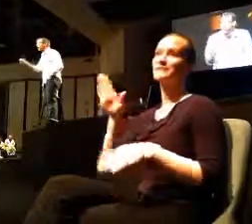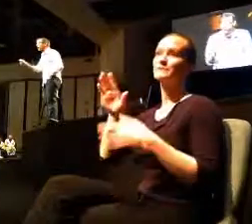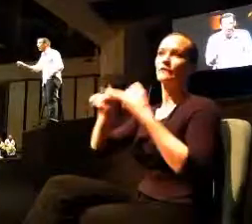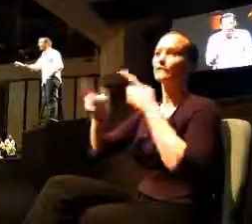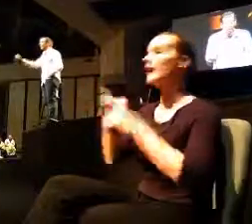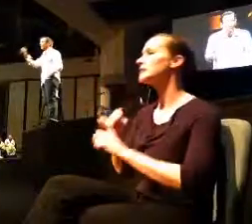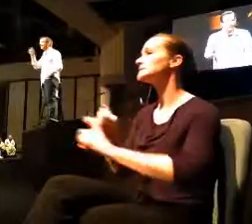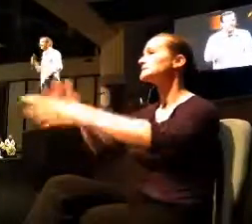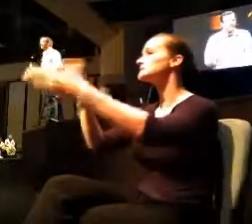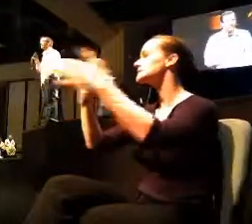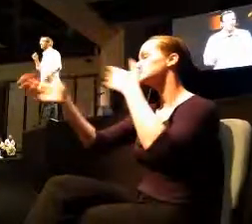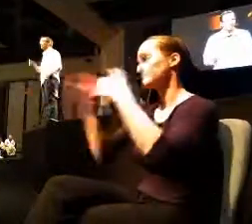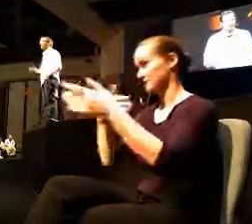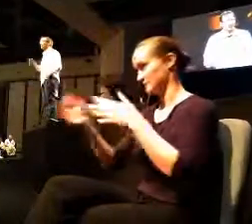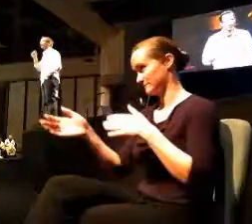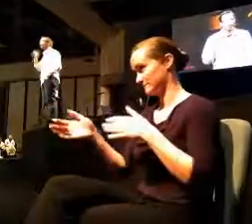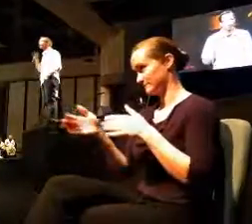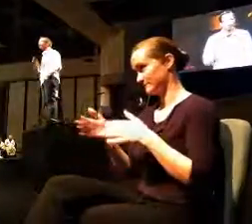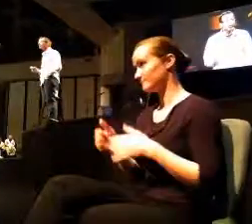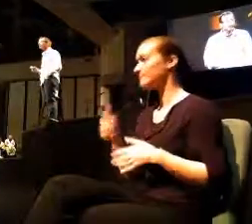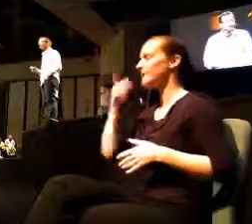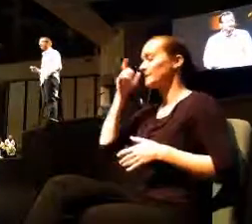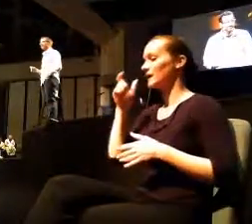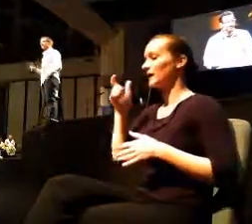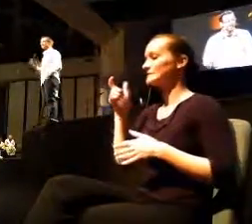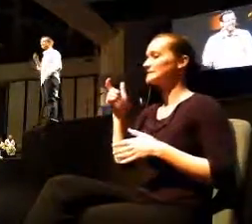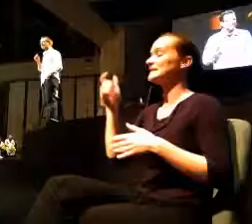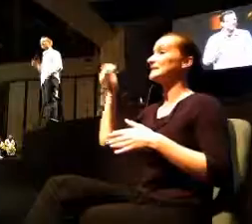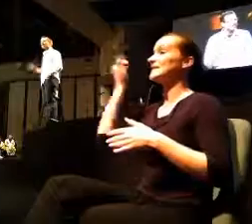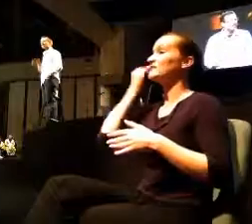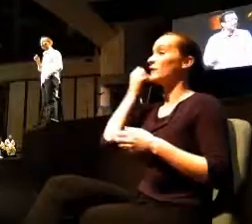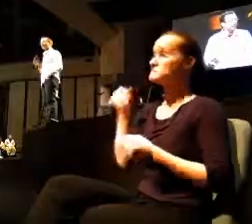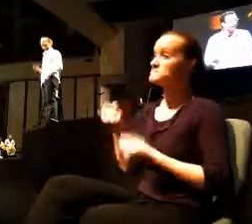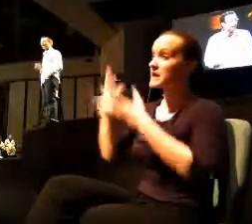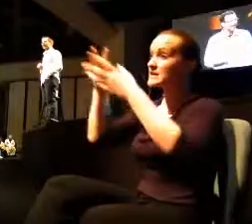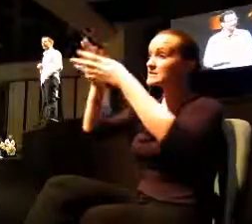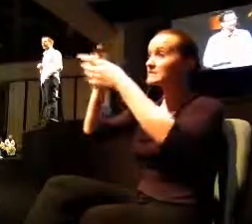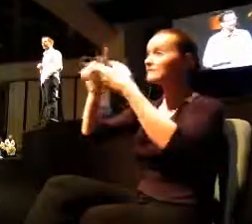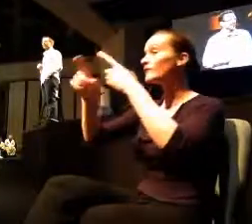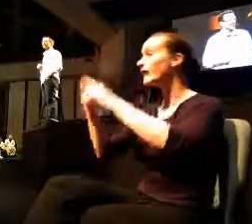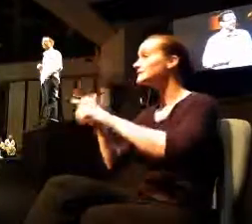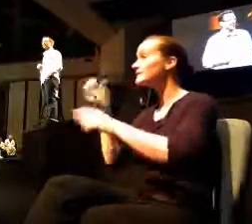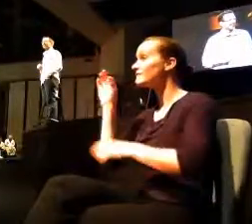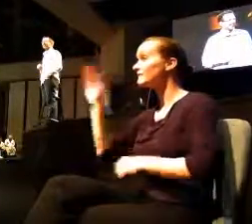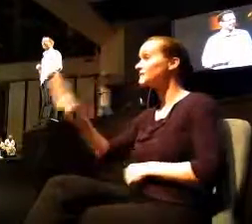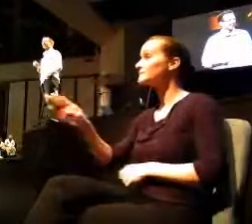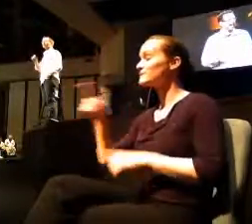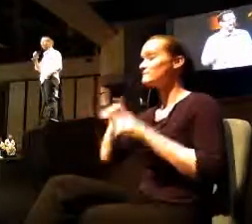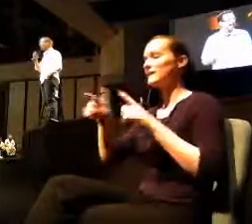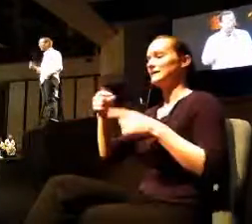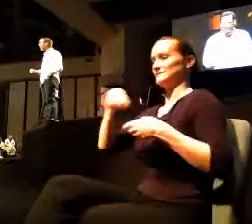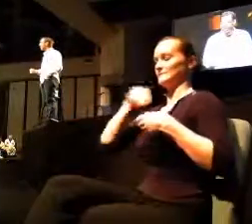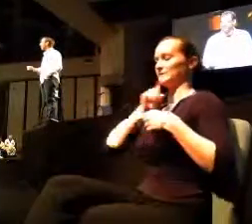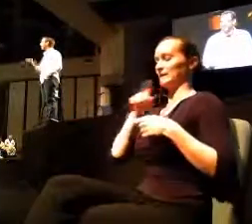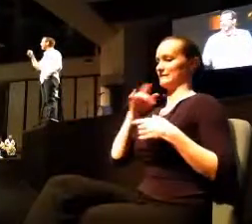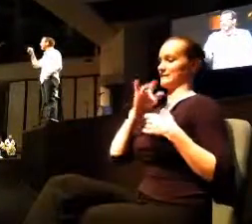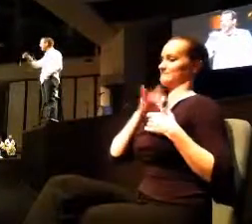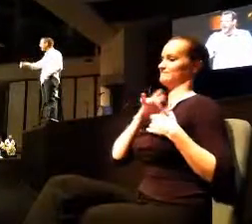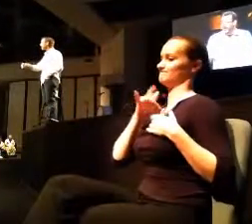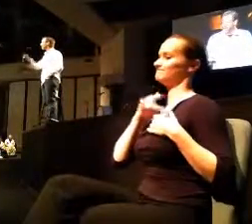in a culture where deep down loneliness is eating away at us. And